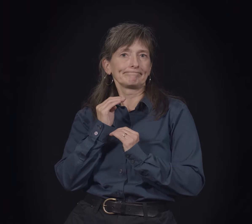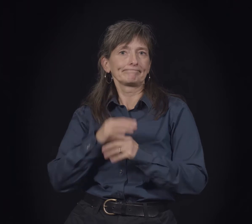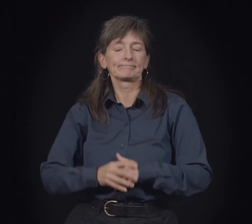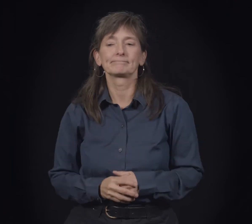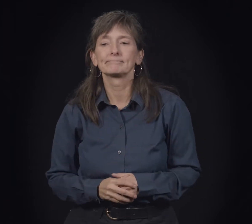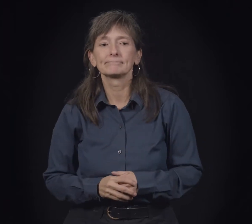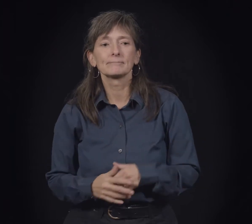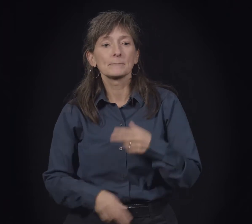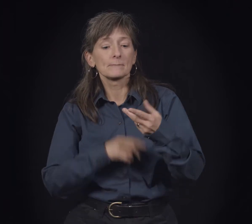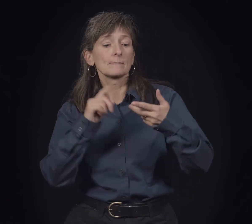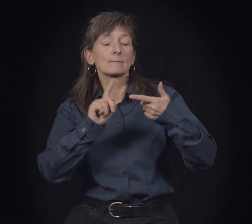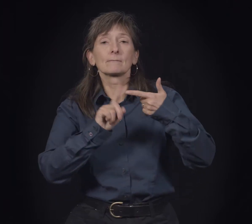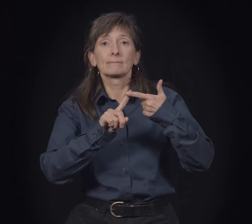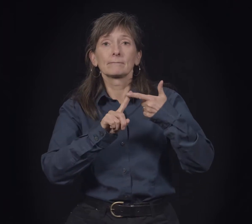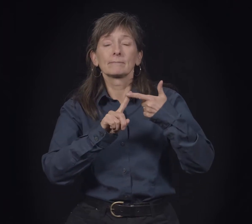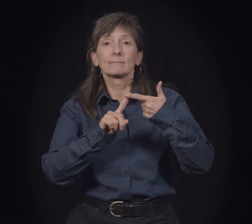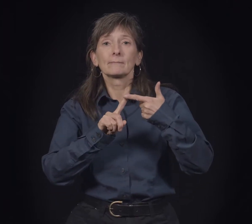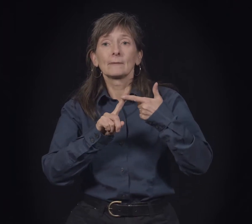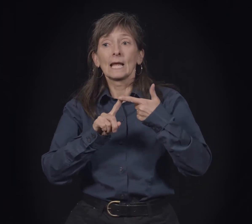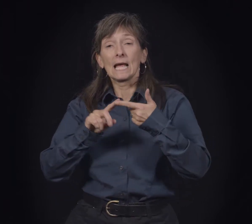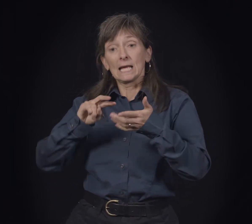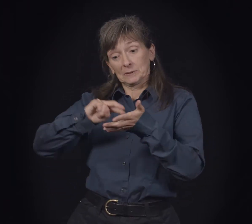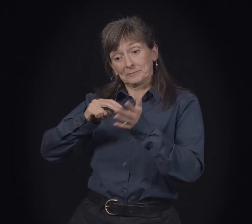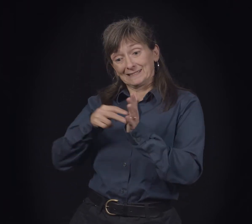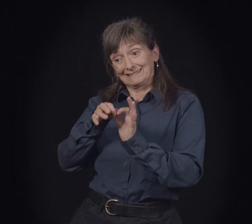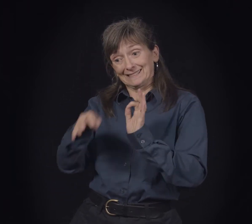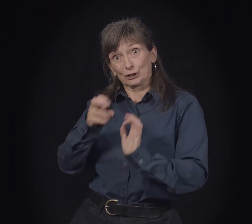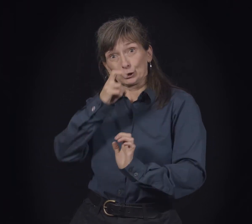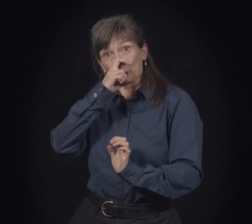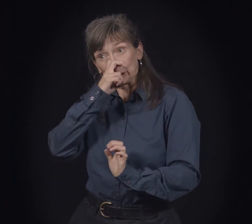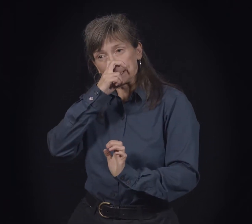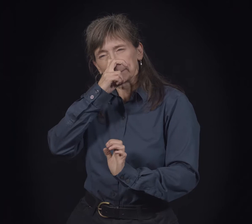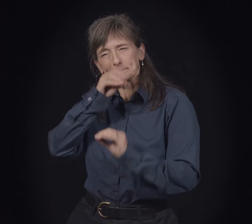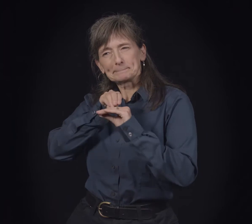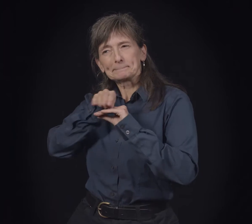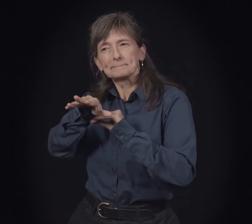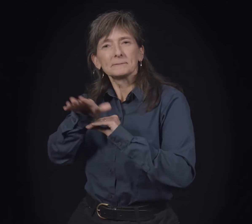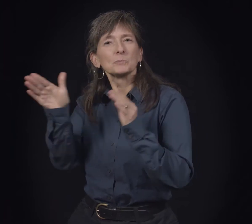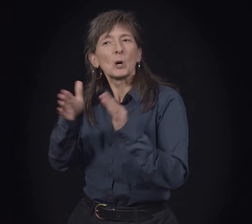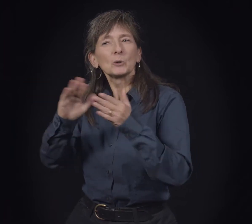A strict definition could turn into a culture of negative beliefs very quickly in small communities.